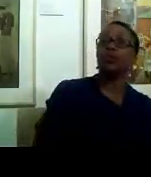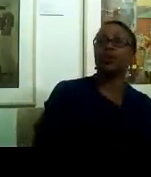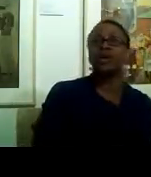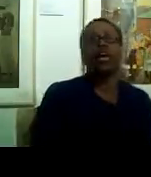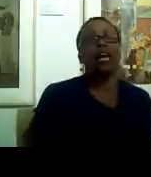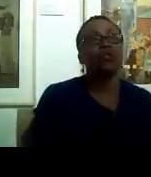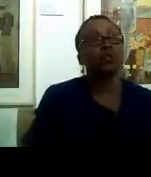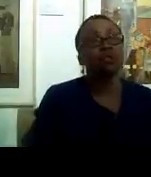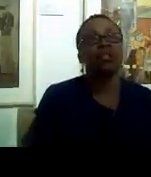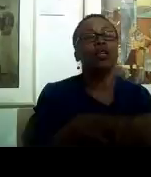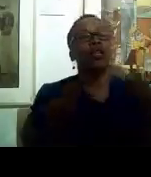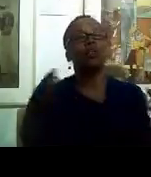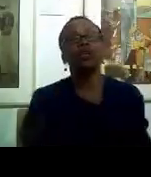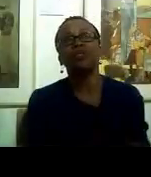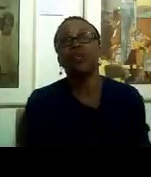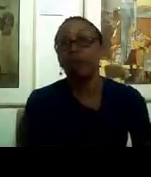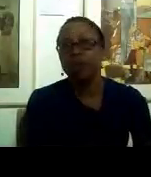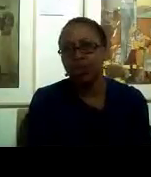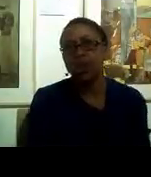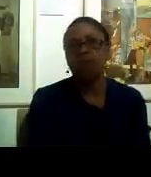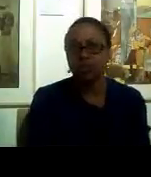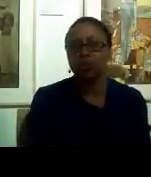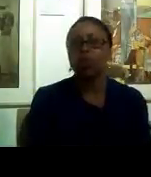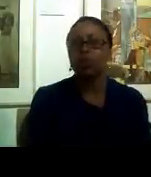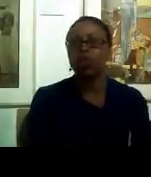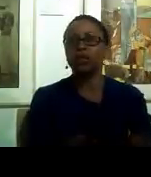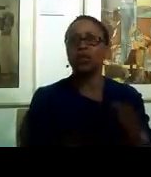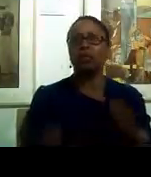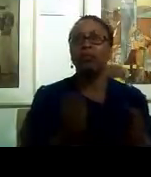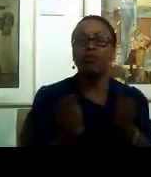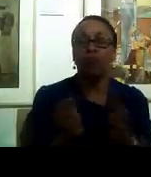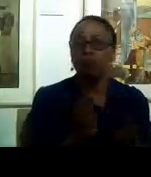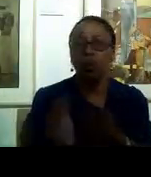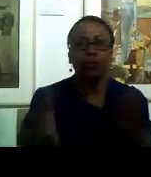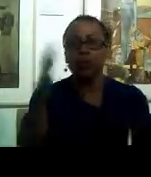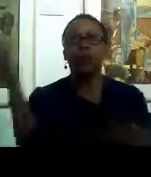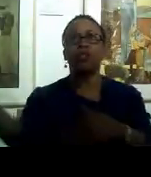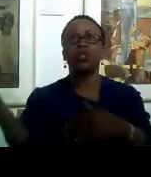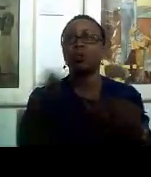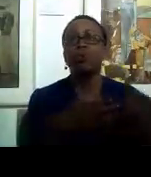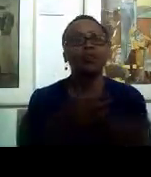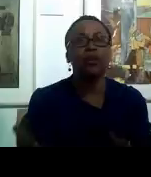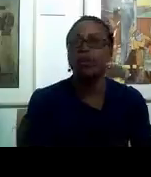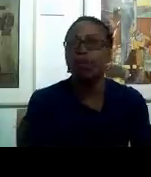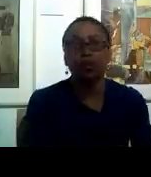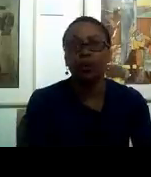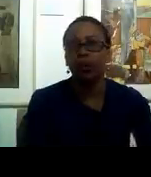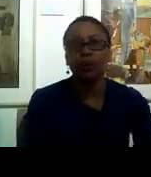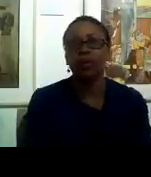Yes. And so the whole notion of syncopation on the surface and this movement of the call and response, all of that you can see in Bearden's art. So